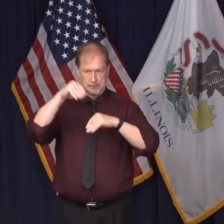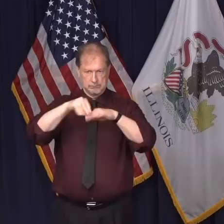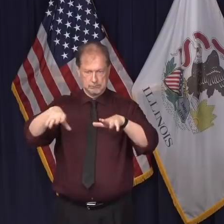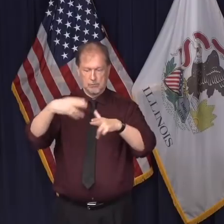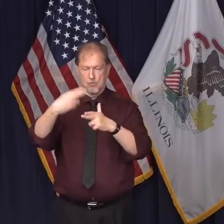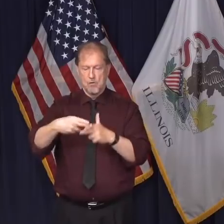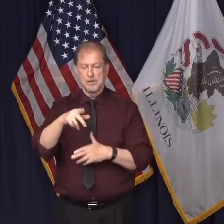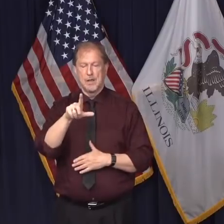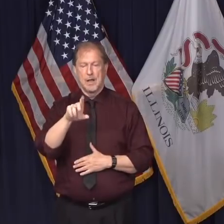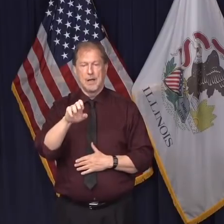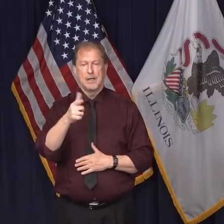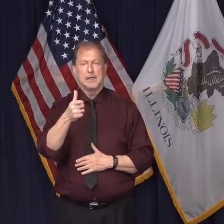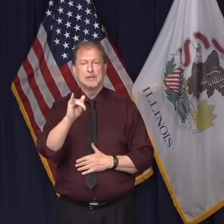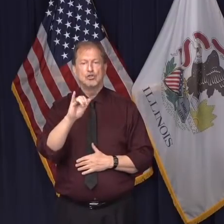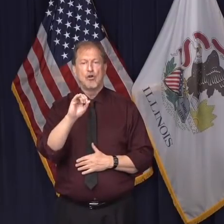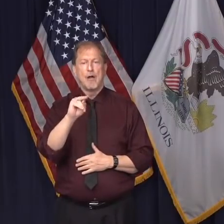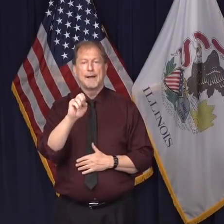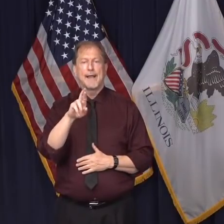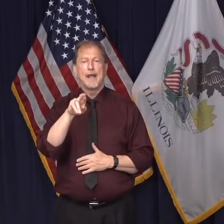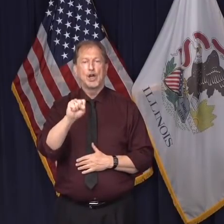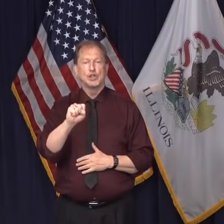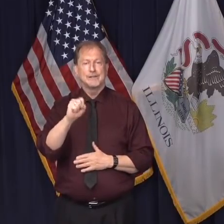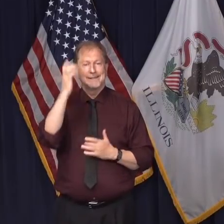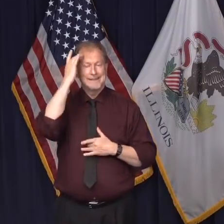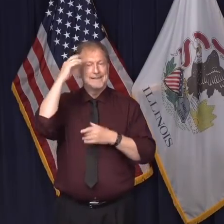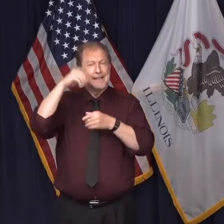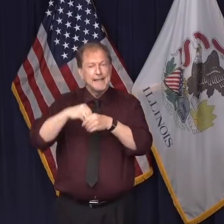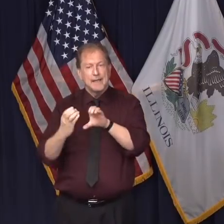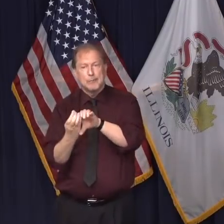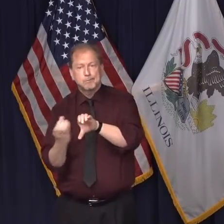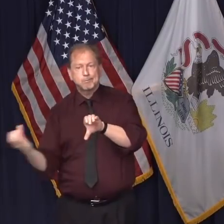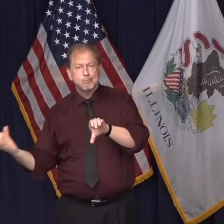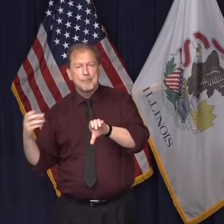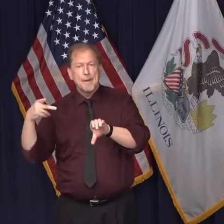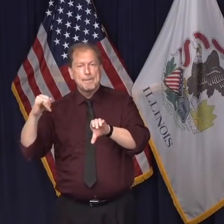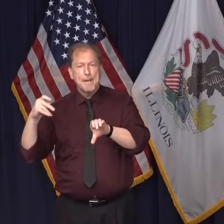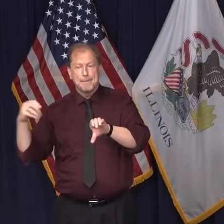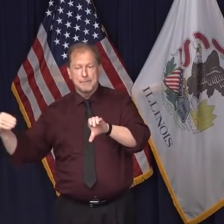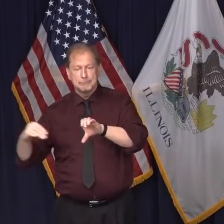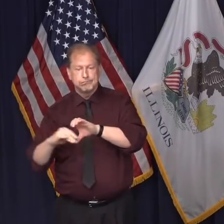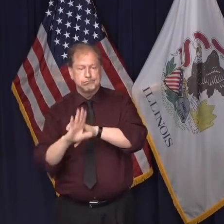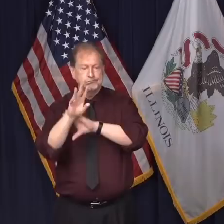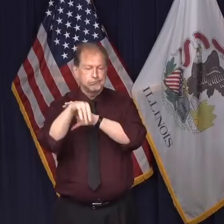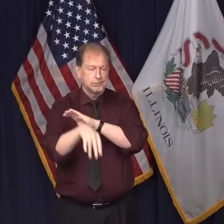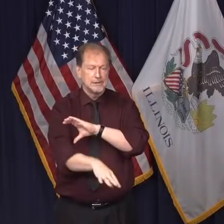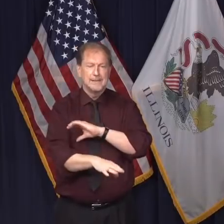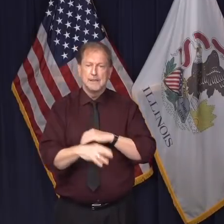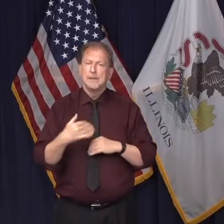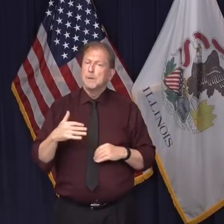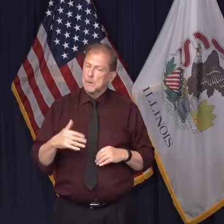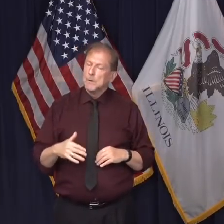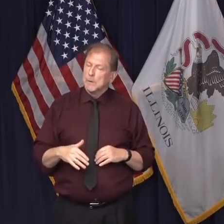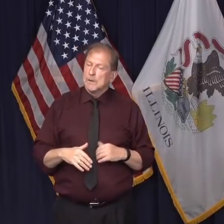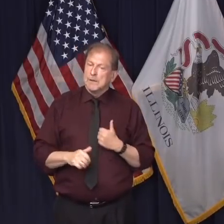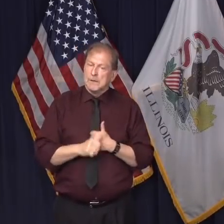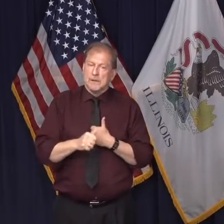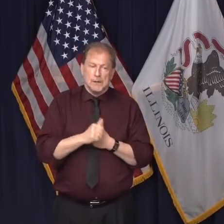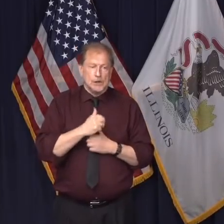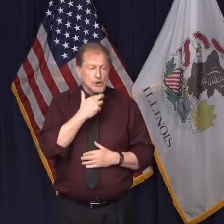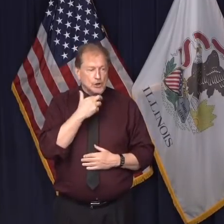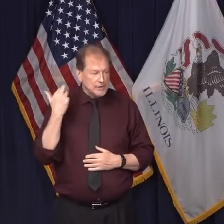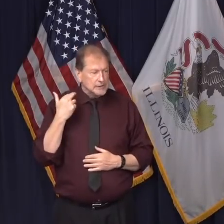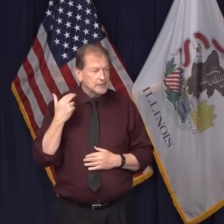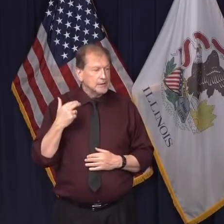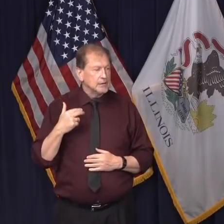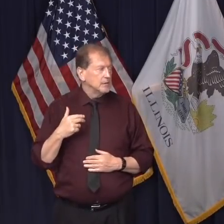Legionella detected in their pipes. There's one obviously terrible circumstance in Illinois of the Quincy Veterans Home where there are